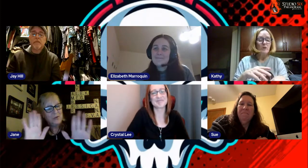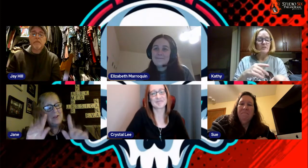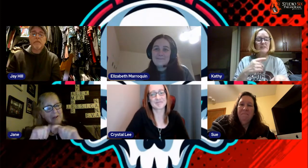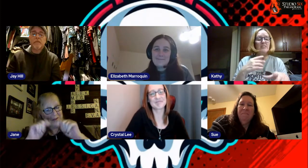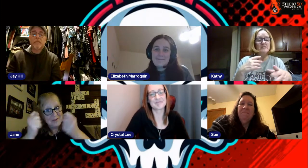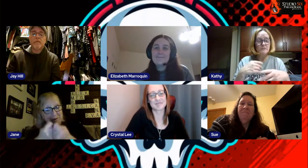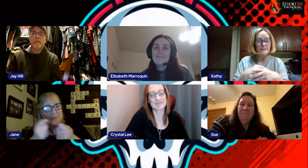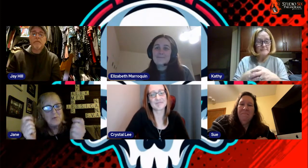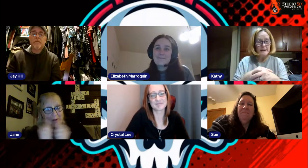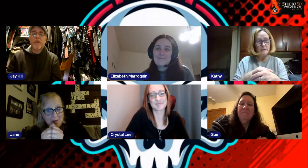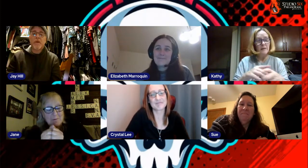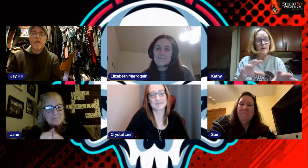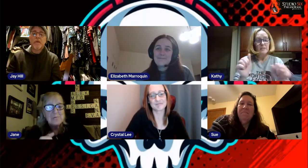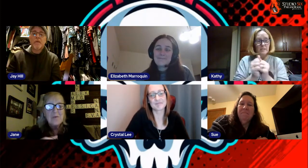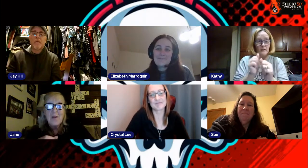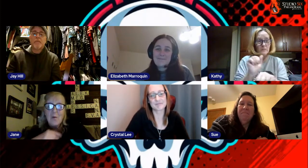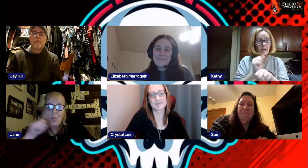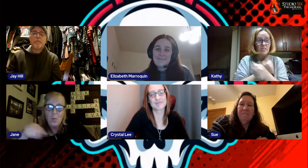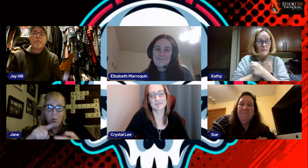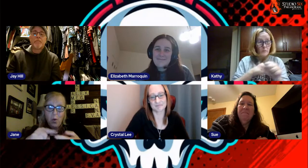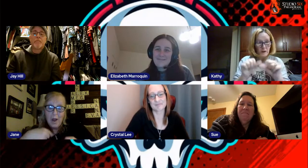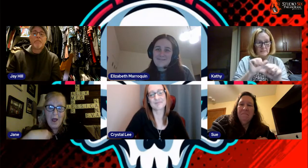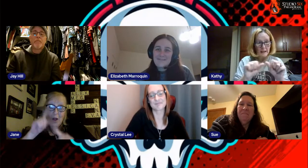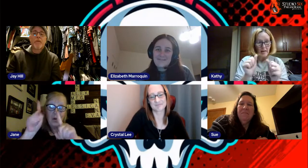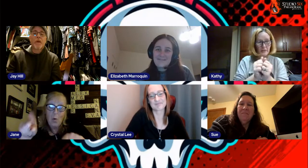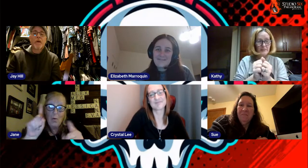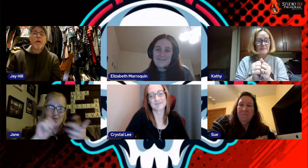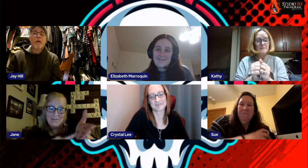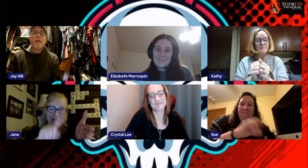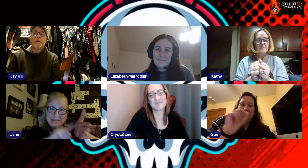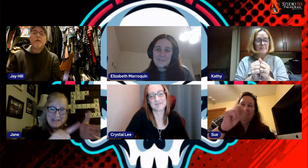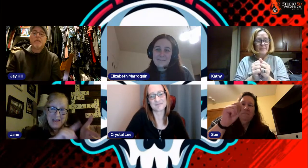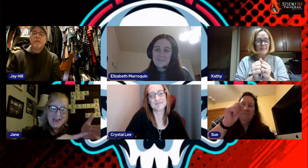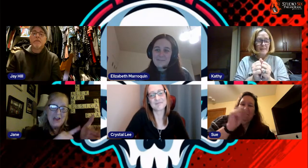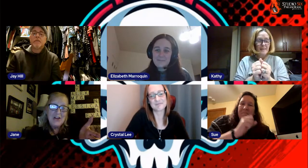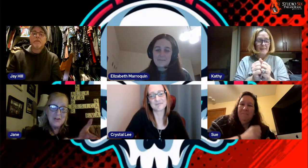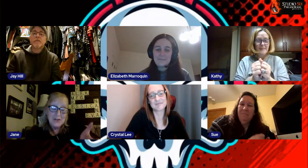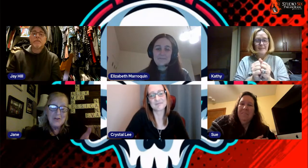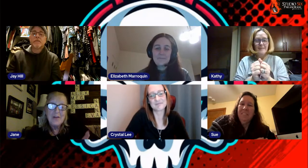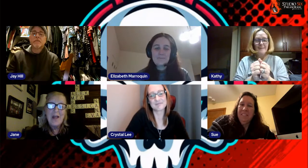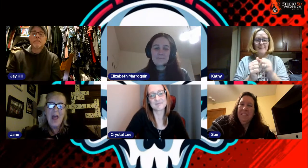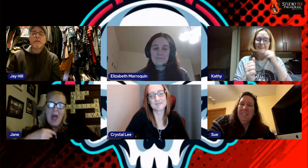Yeah, to each other, and it's a great team. They love working together.